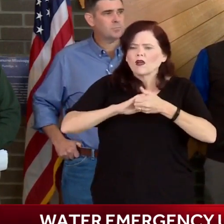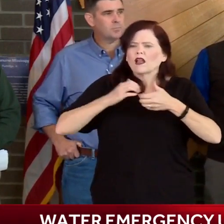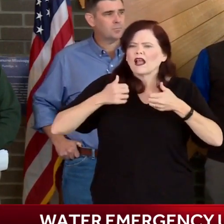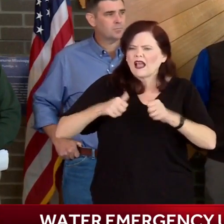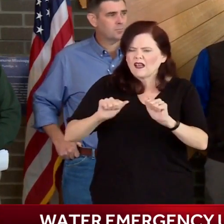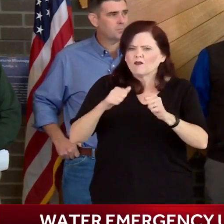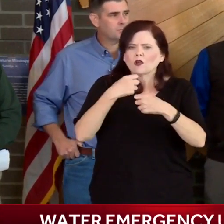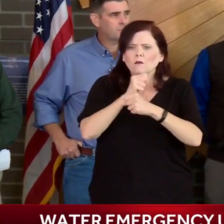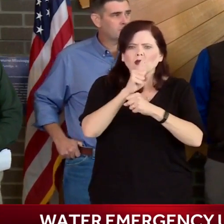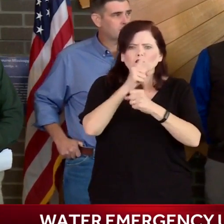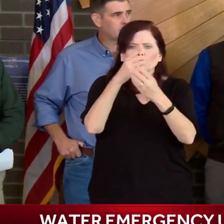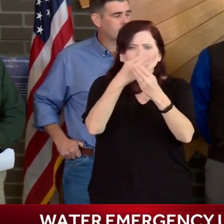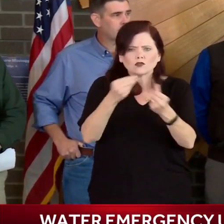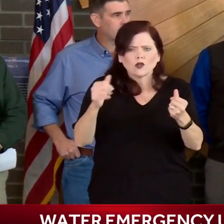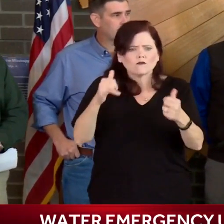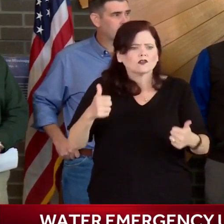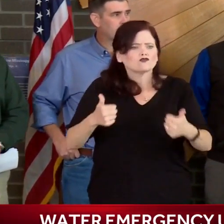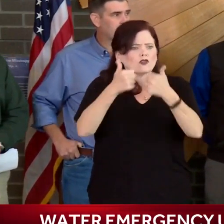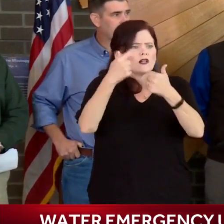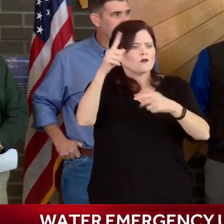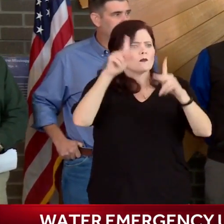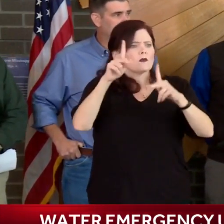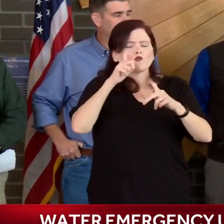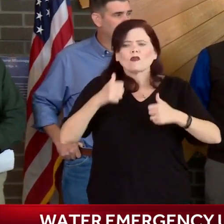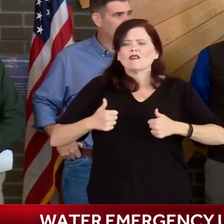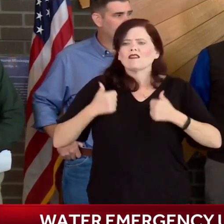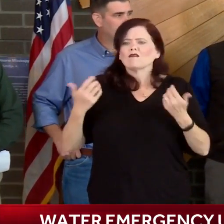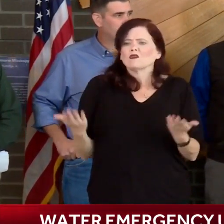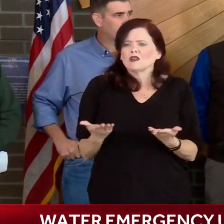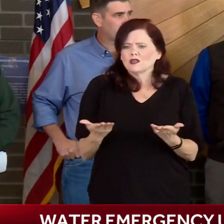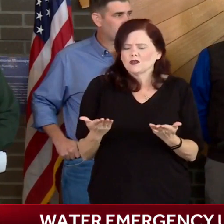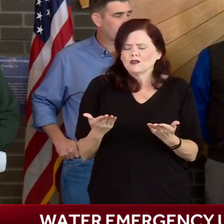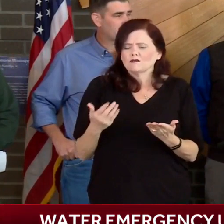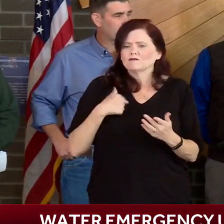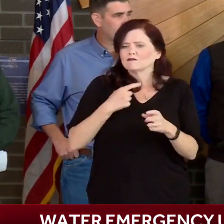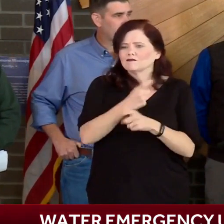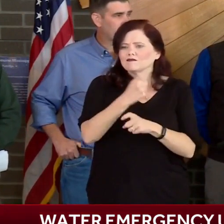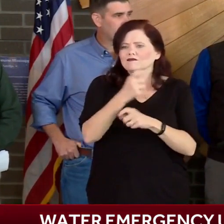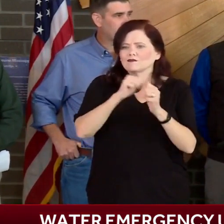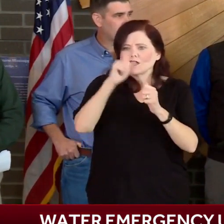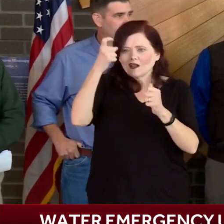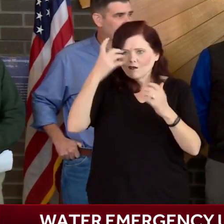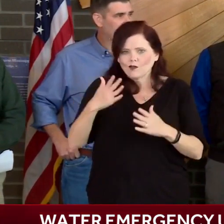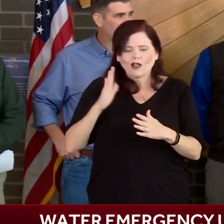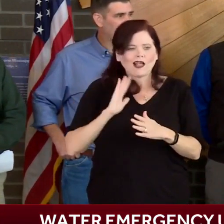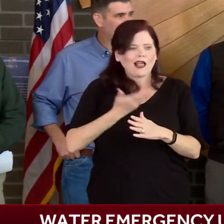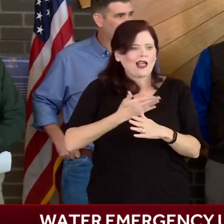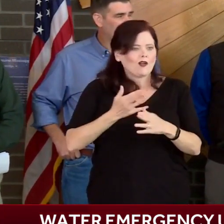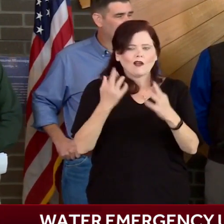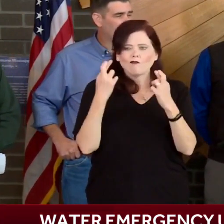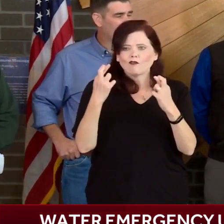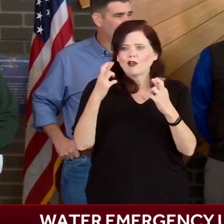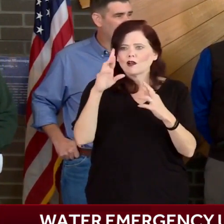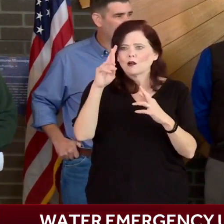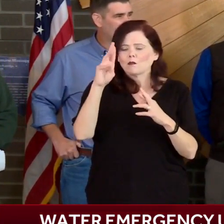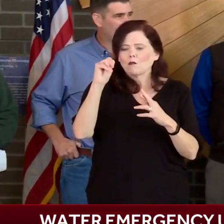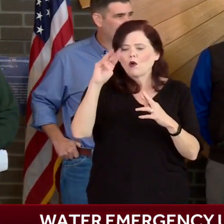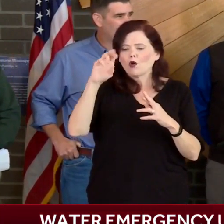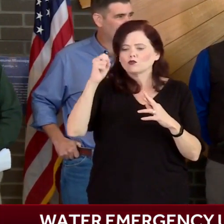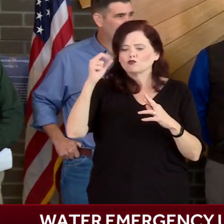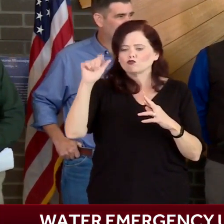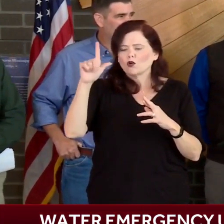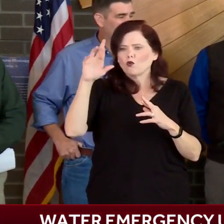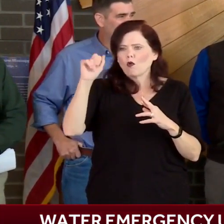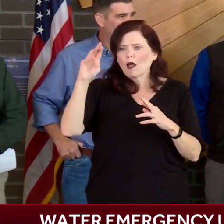and resolving this challenge for the residents of Jackson. I joke with the governor that our good friend Marshall Ramsey put together